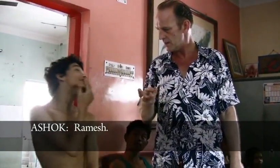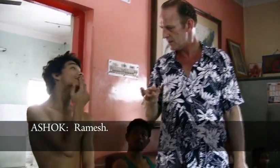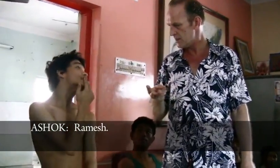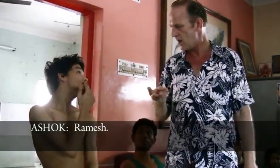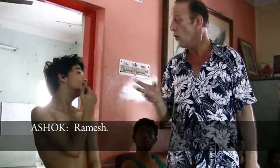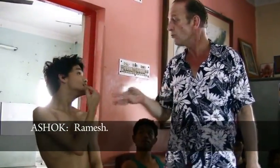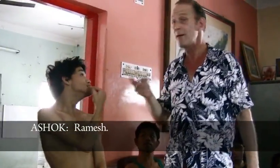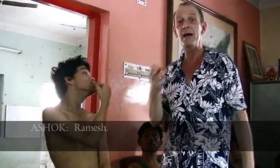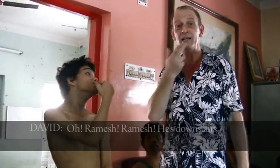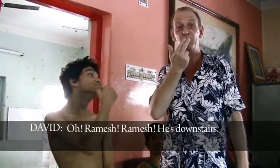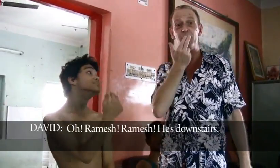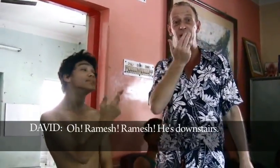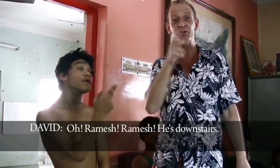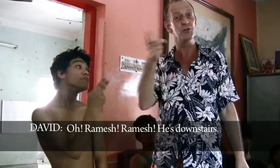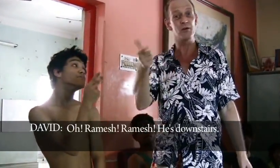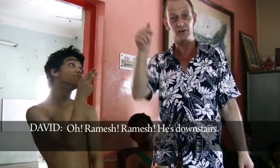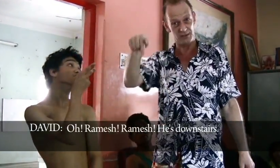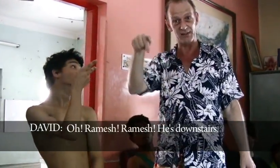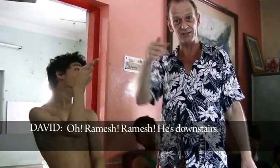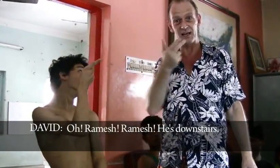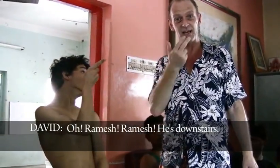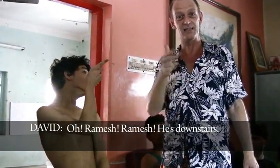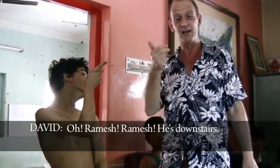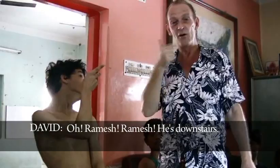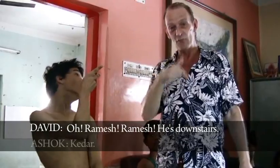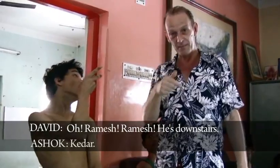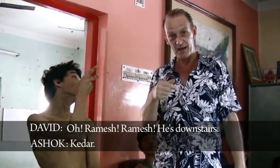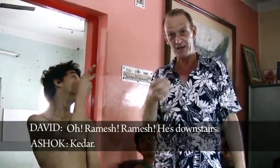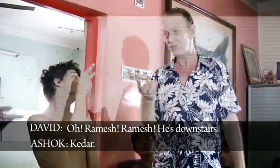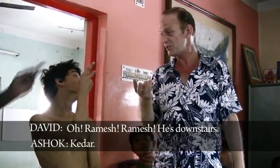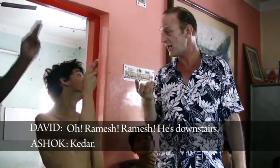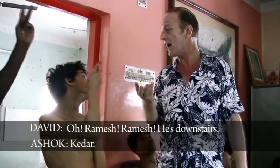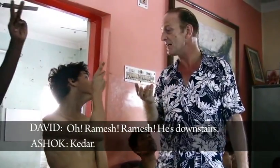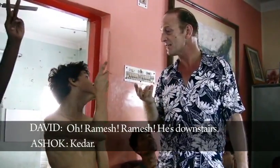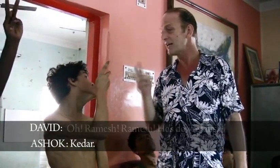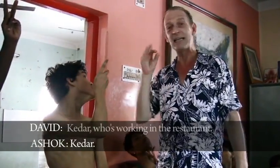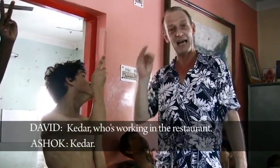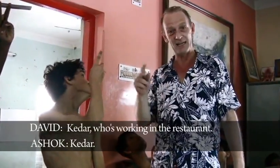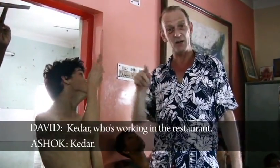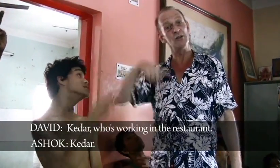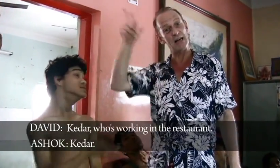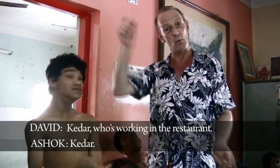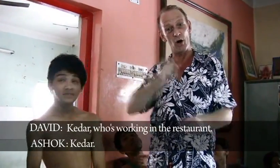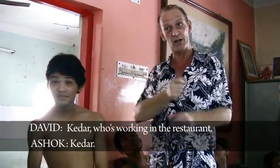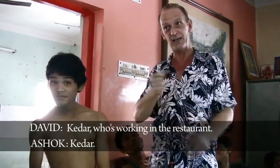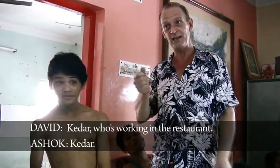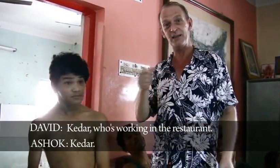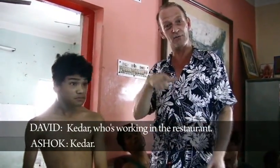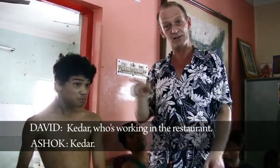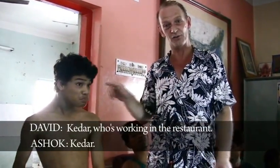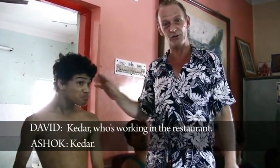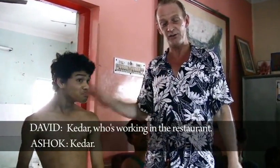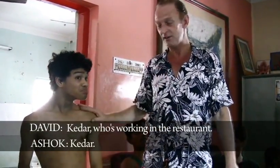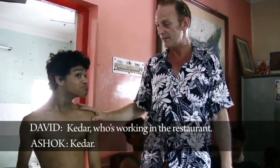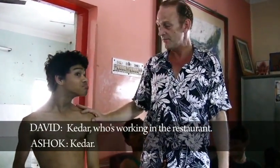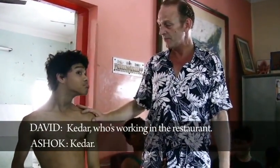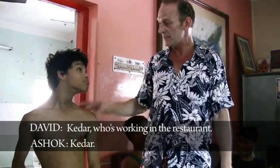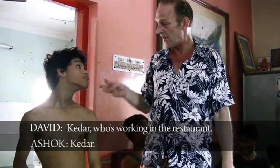Oh, Ramesh, who's downstairs. Ramesh, Keda, who's out working in the restaurant. Tara, you